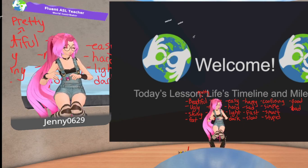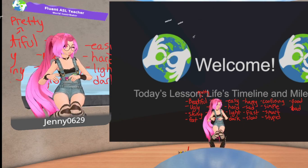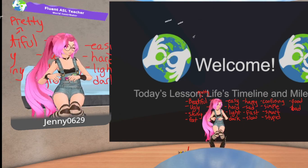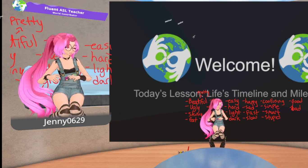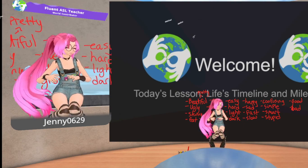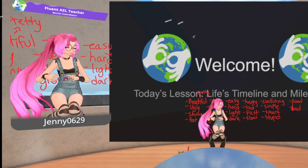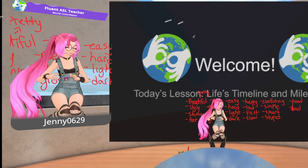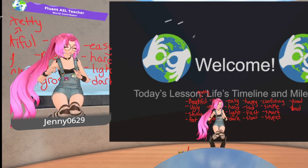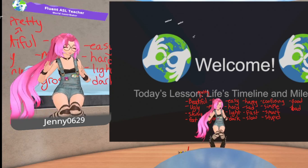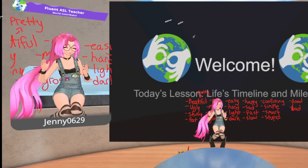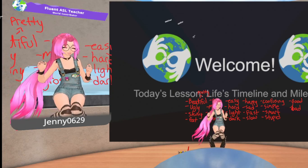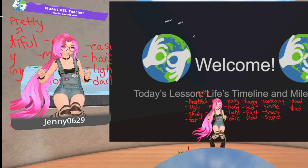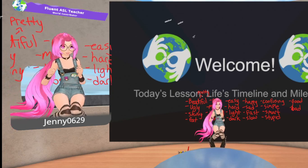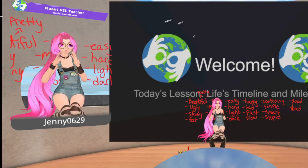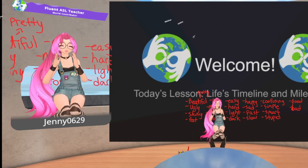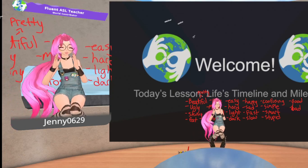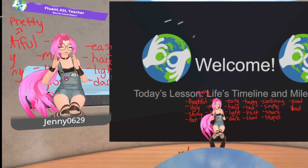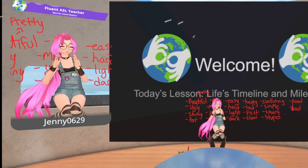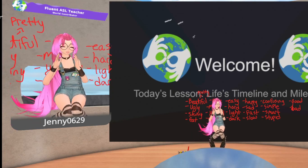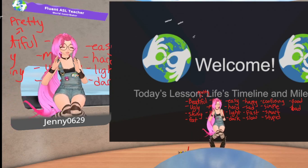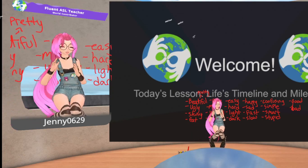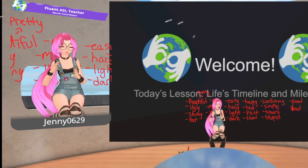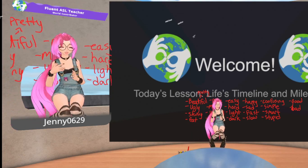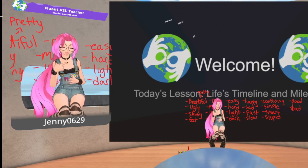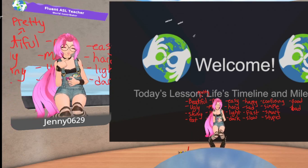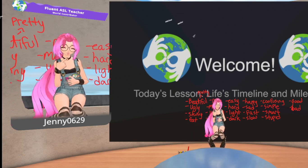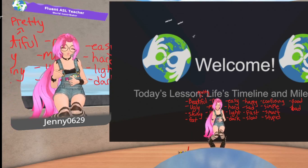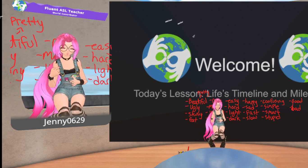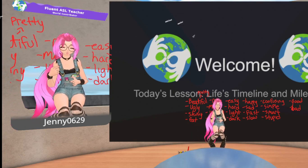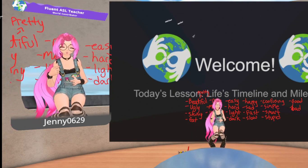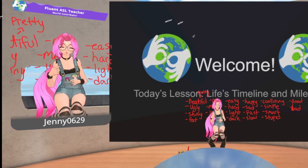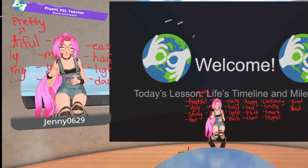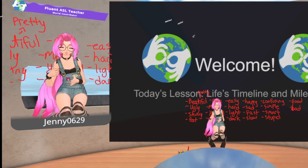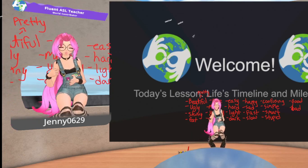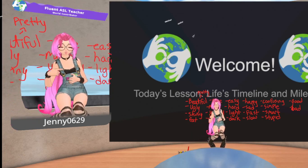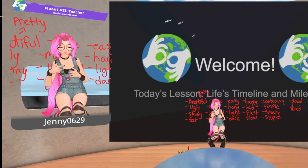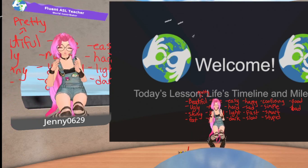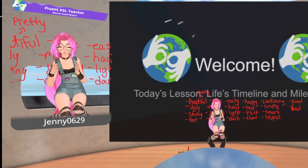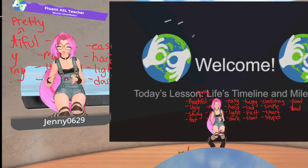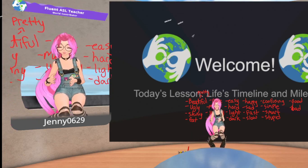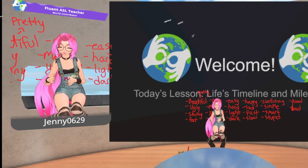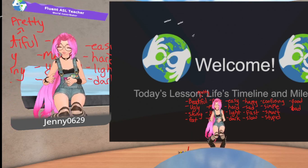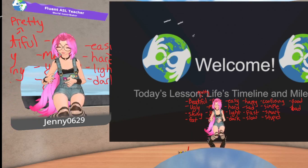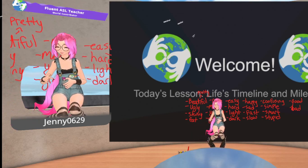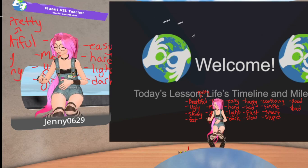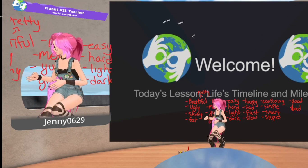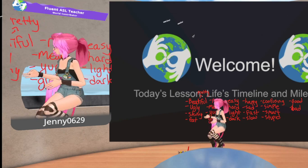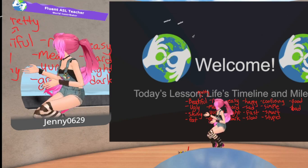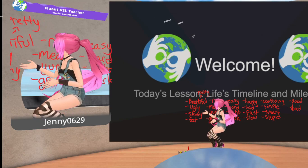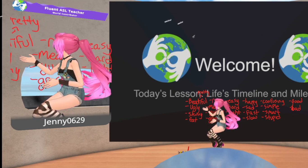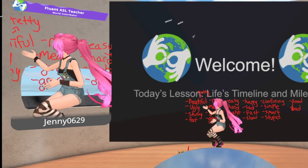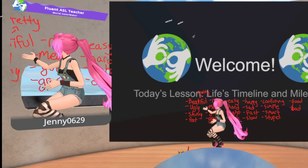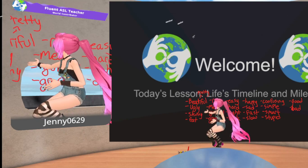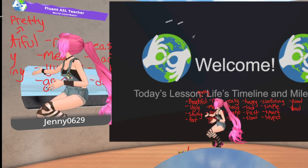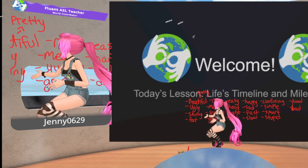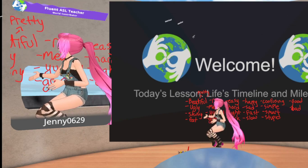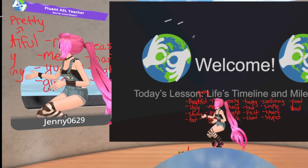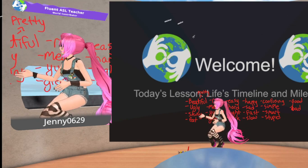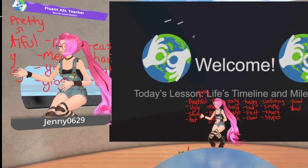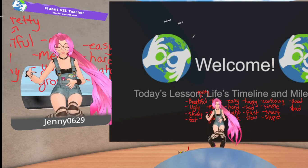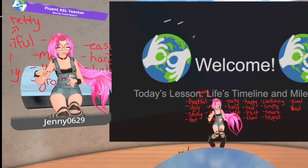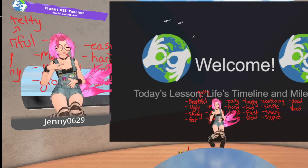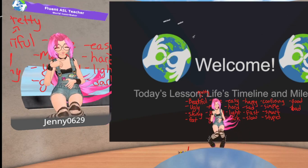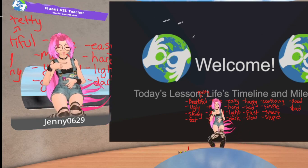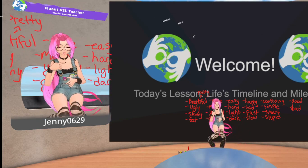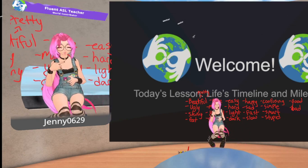few times where you might be a little bit shocked and confronted with somebody, what they might say, especially with